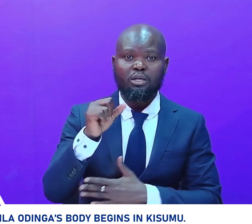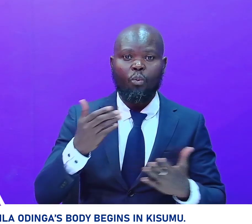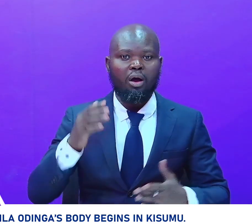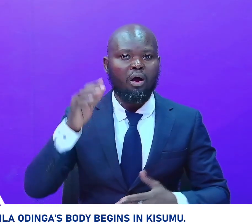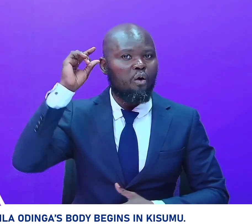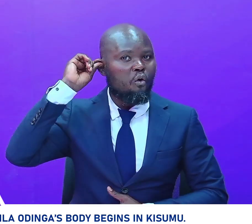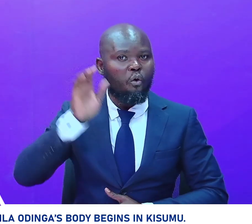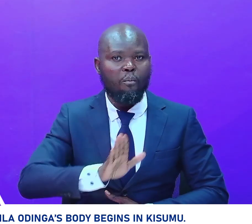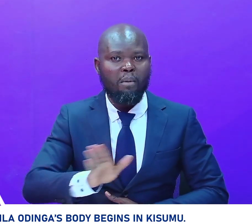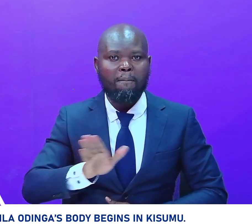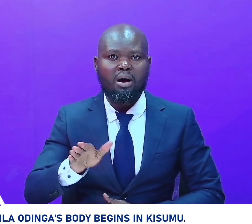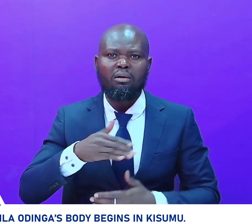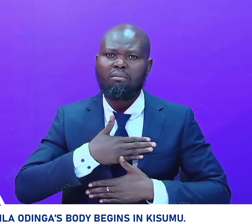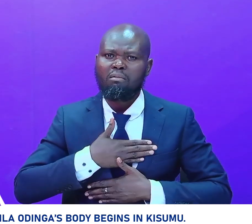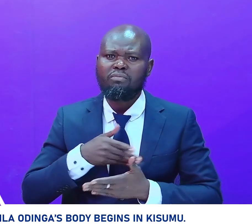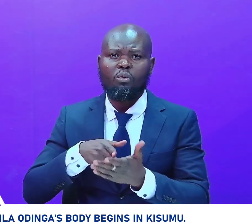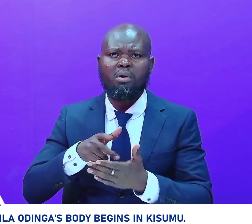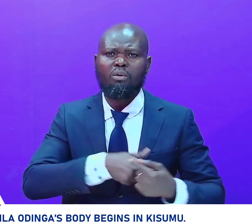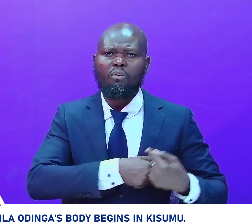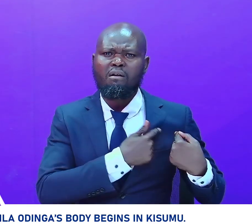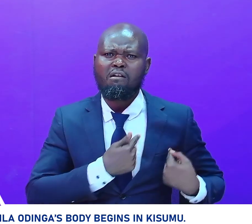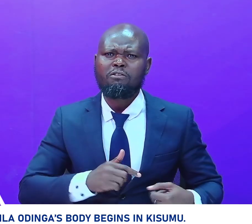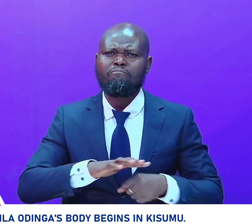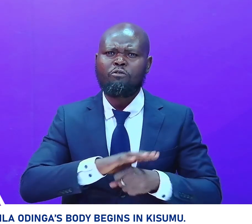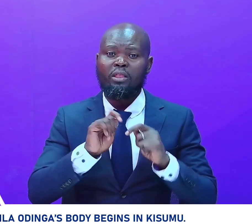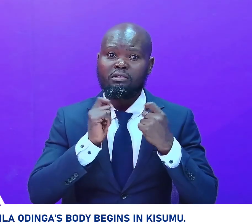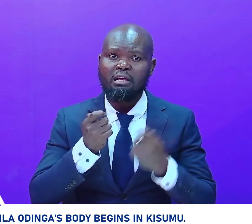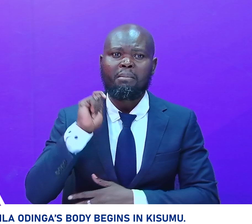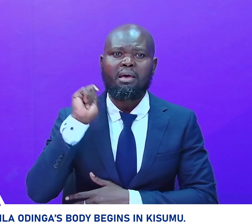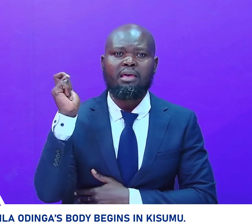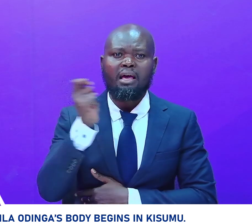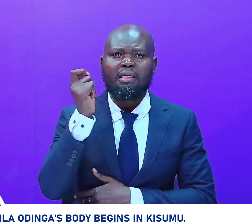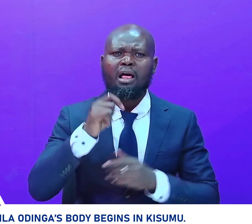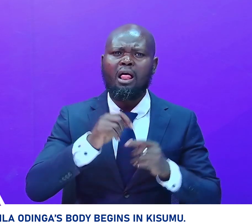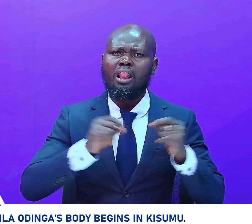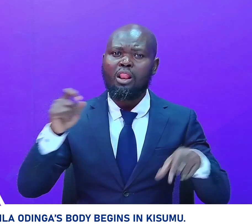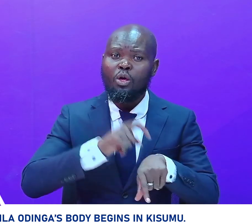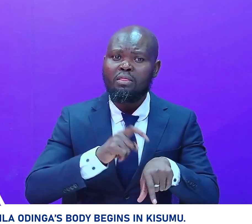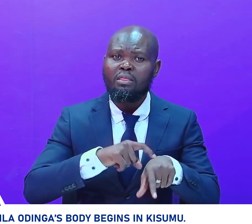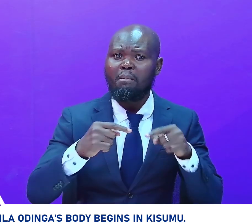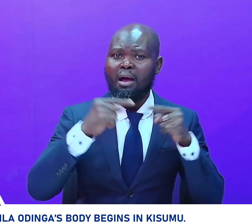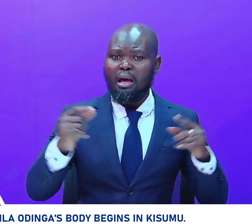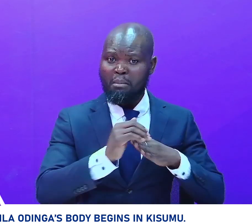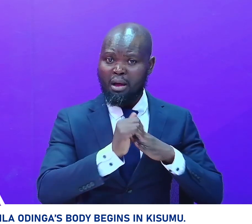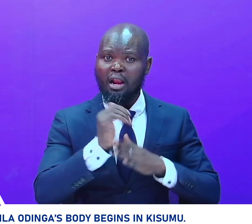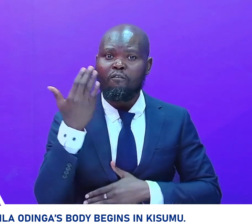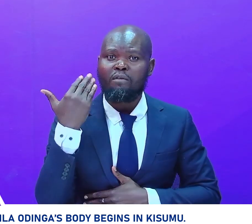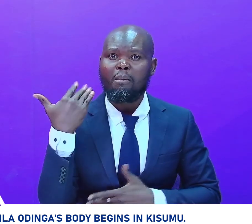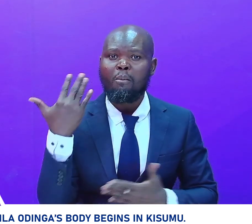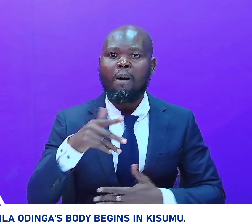The former U.S. President Barack Obama has paid a heartfelt tribute to Kenya's long-time